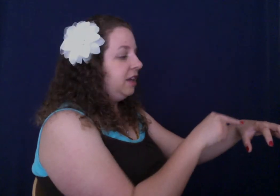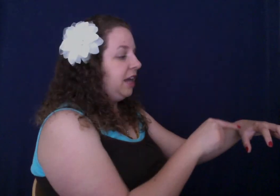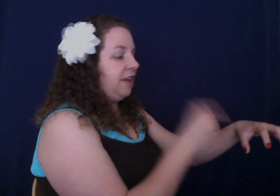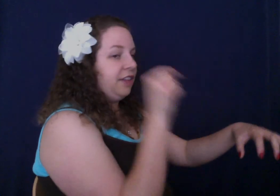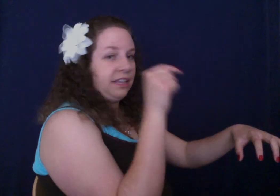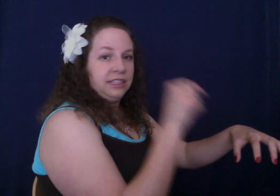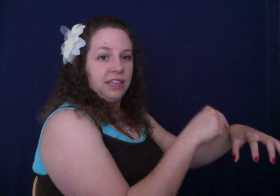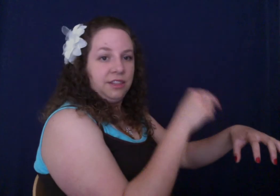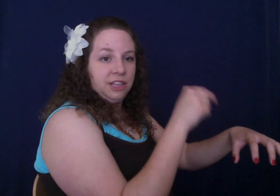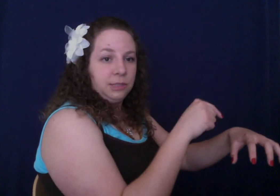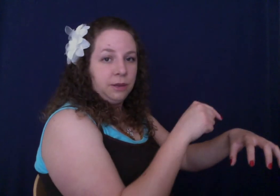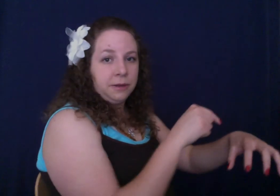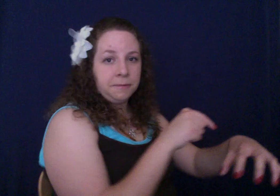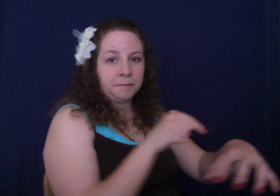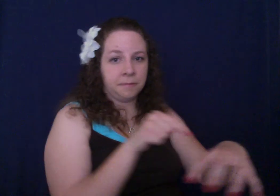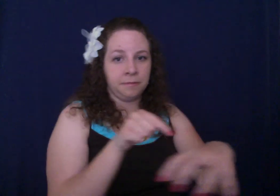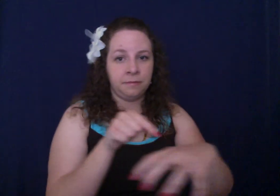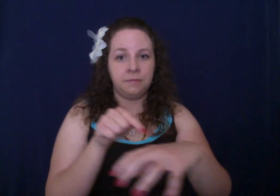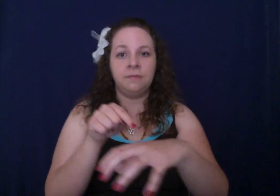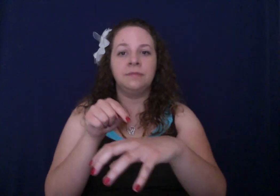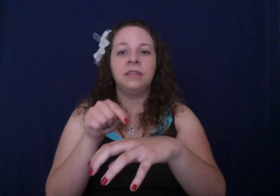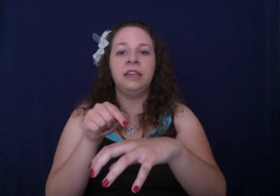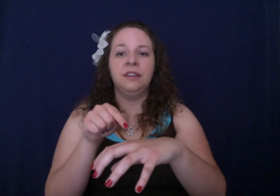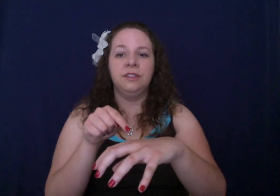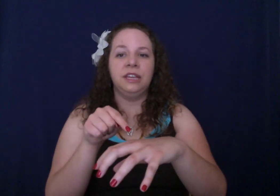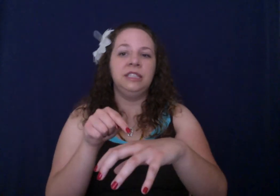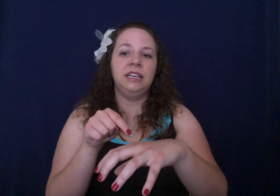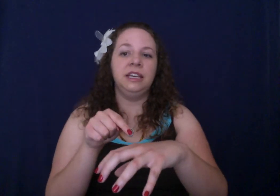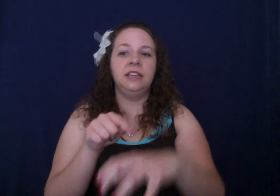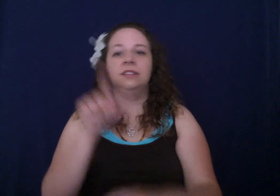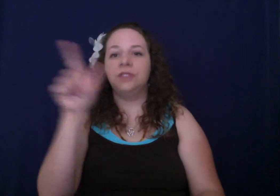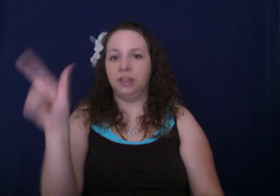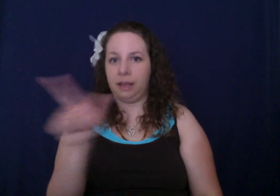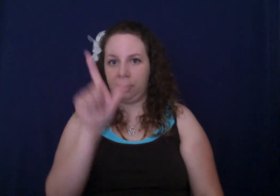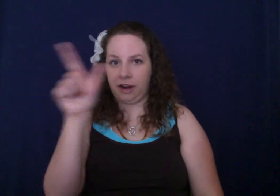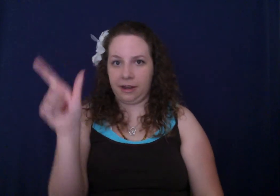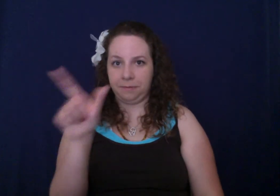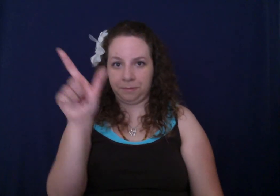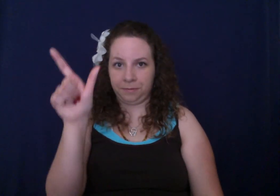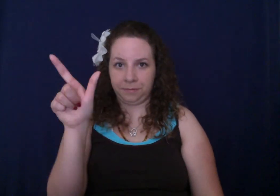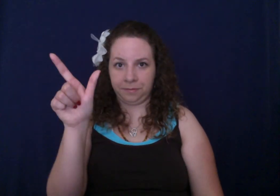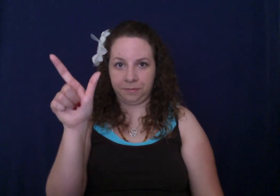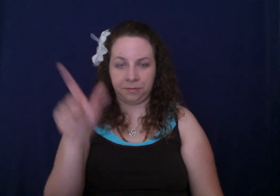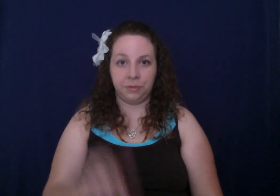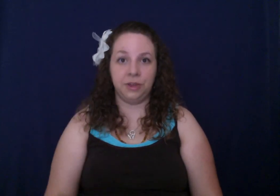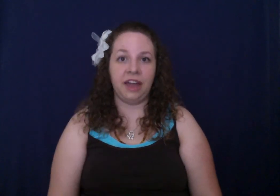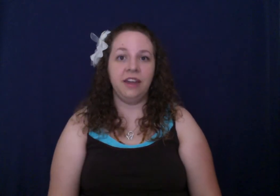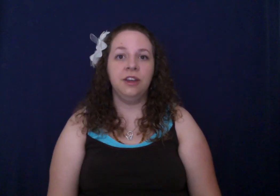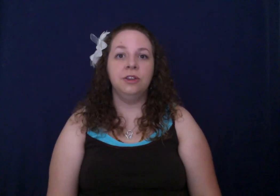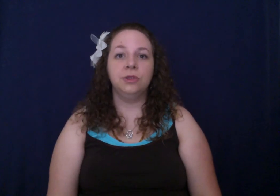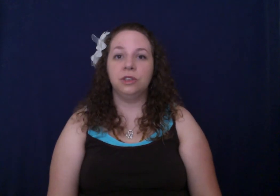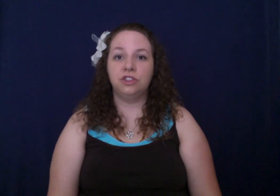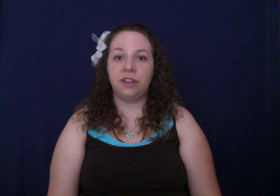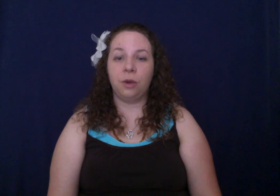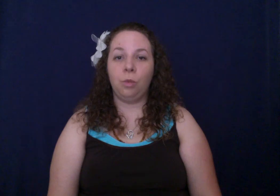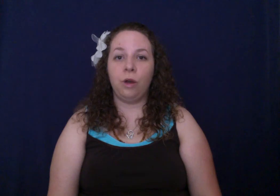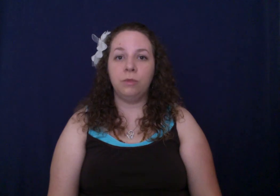And then I can say this one. This is the library. Okay, so let's try that one more